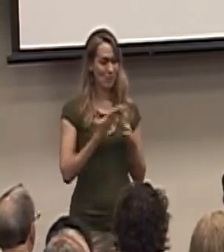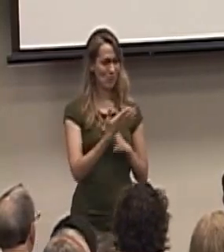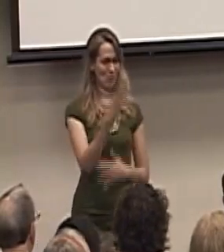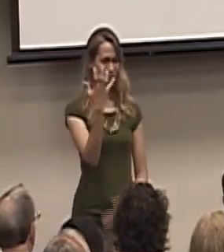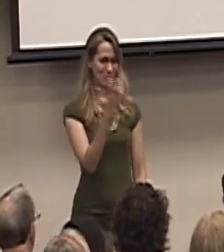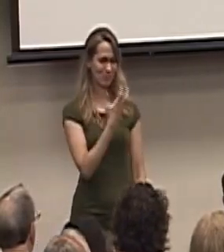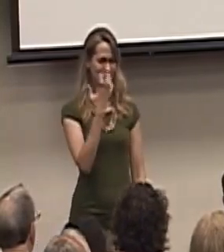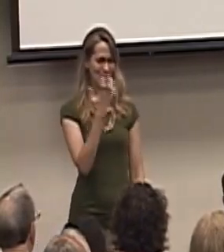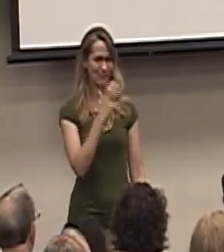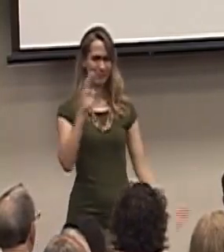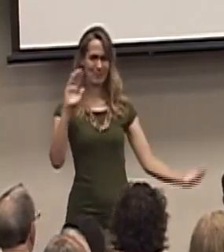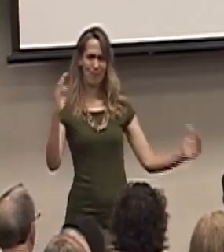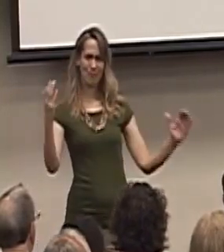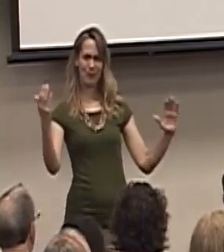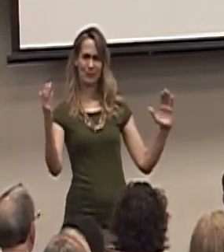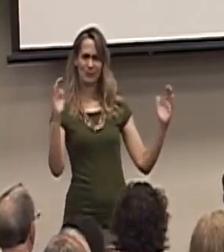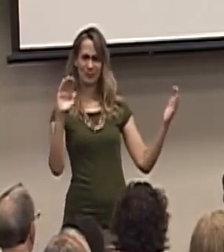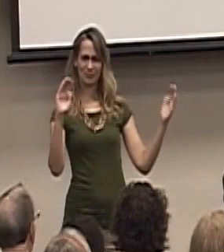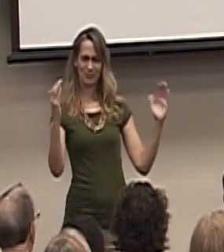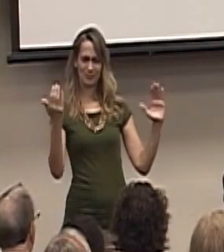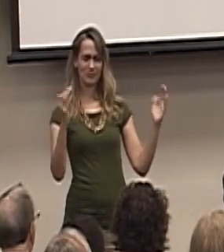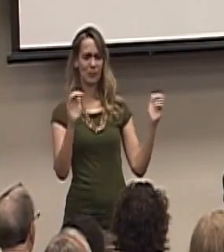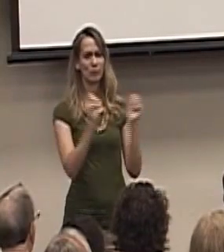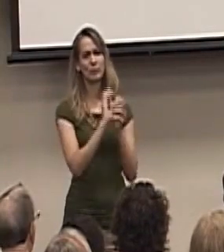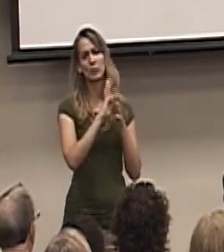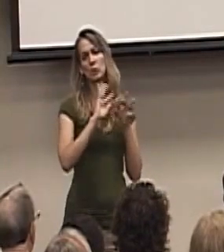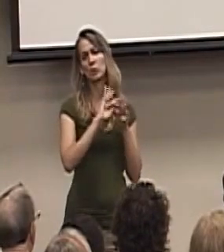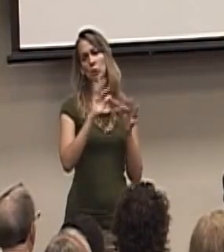amazing analogy that he's developing through Hosea.